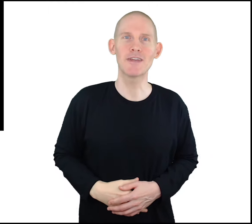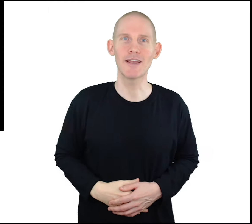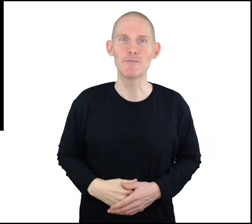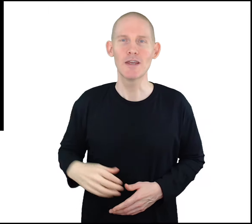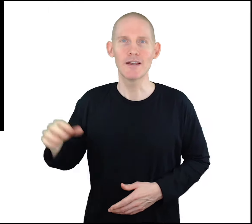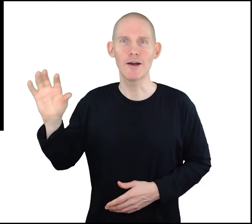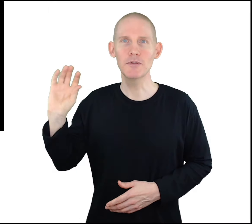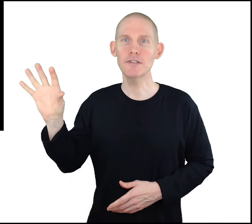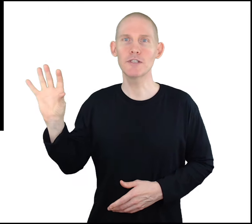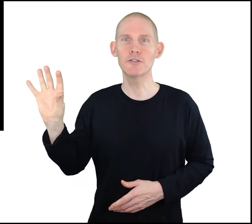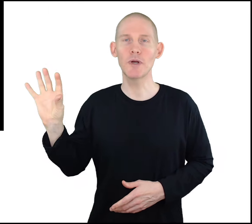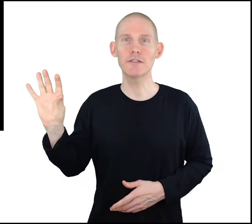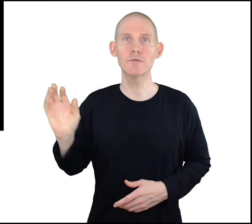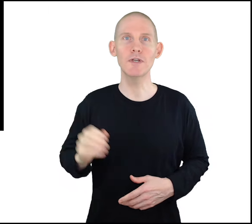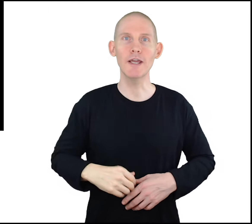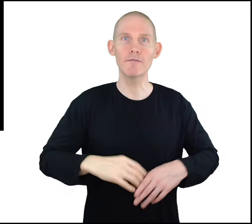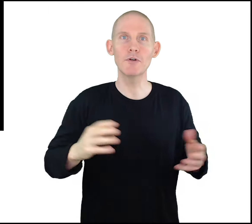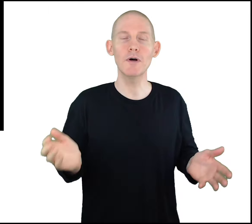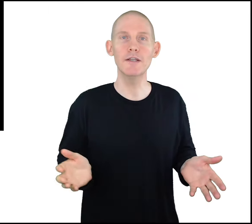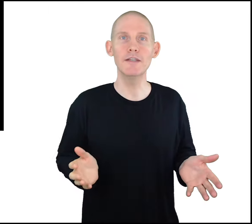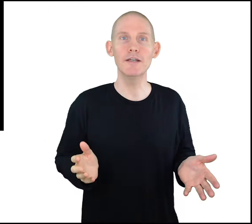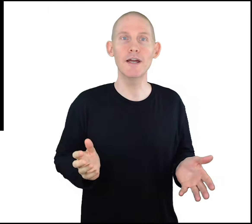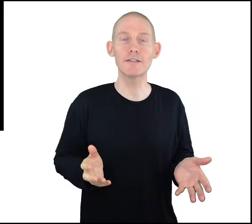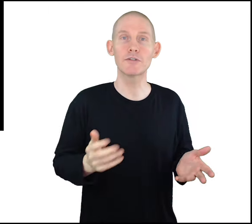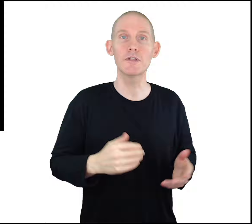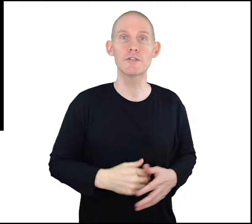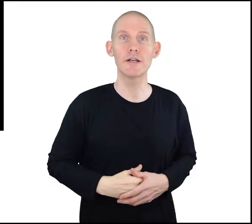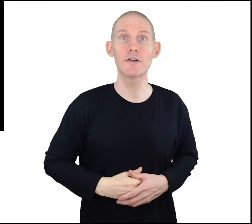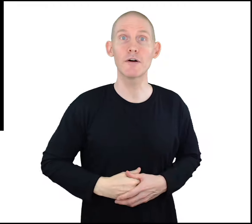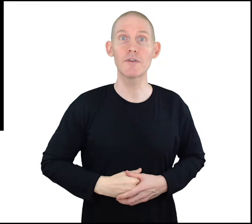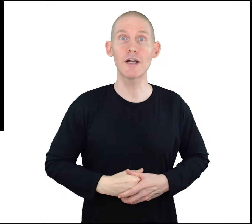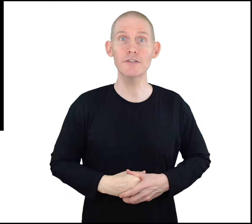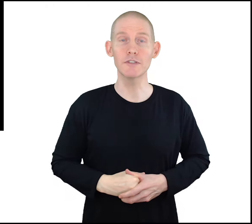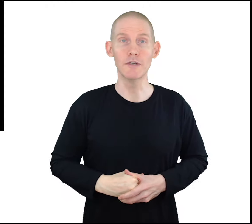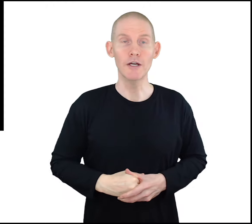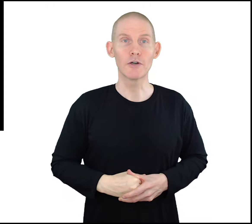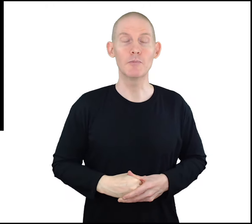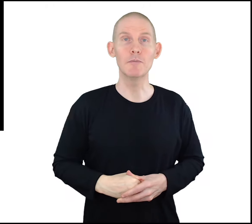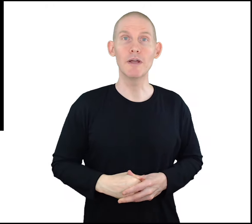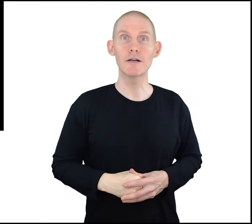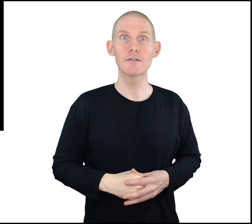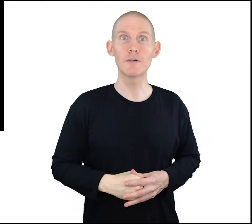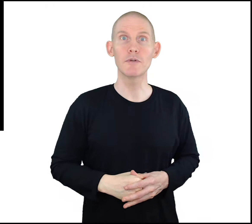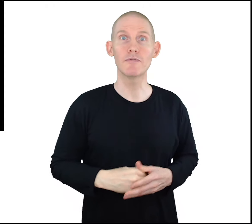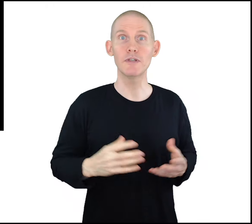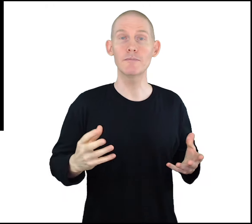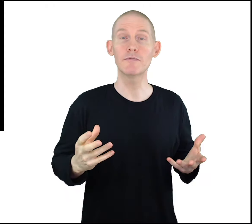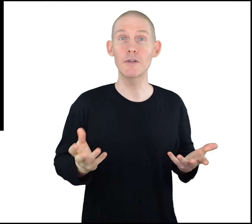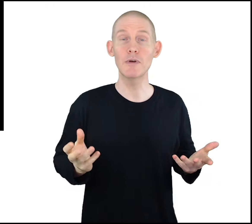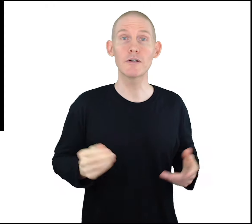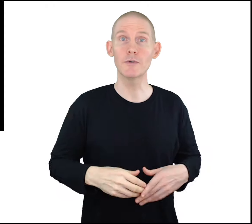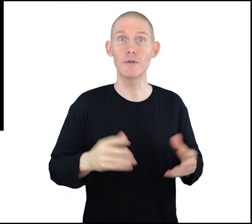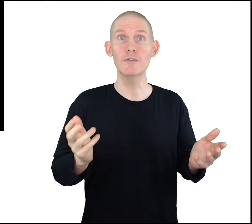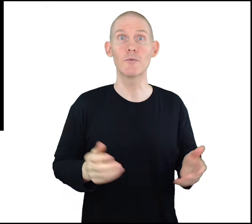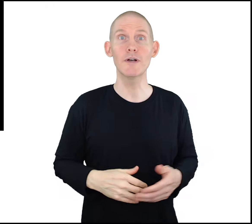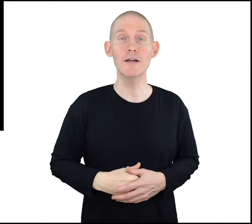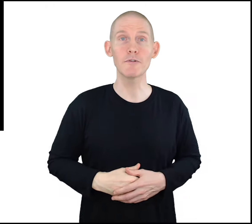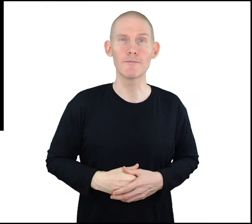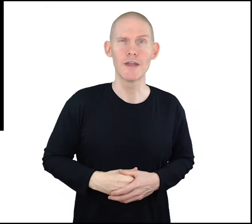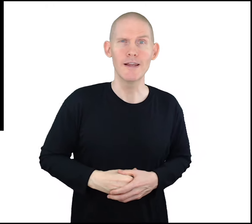Okay. Now in this situation, we have no idea as to the gender of the cousin. Could be male, could be female, could be whatever.